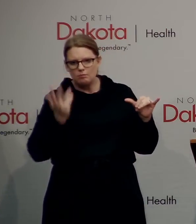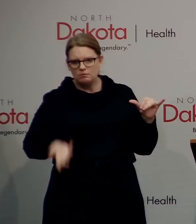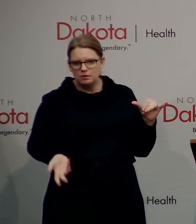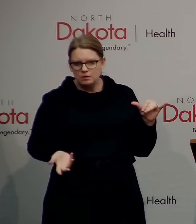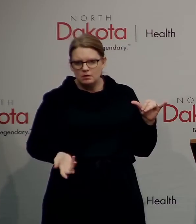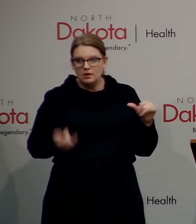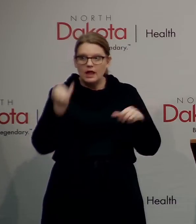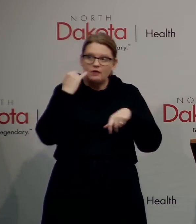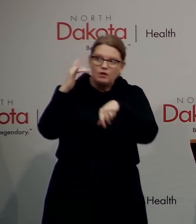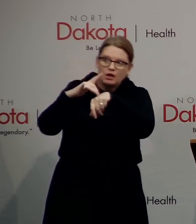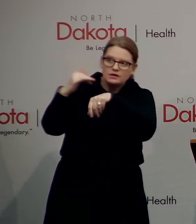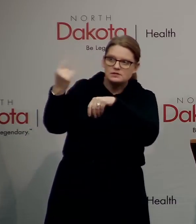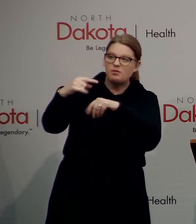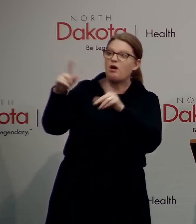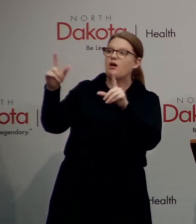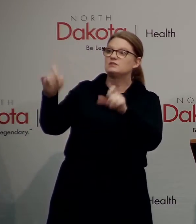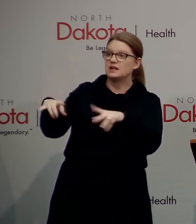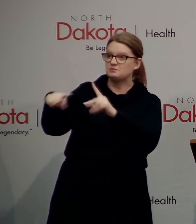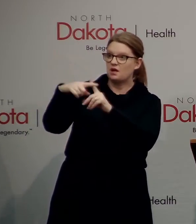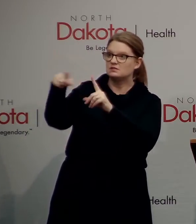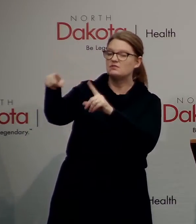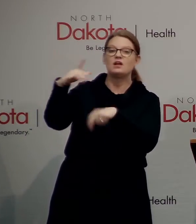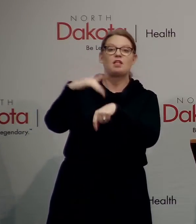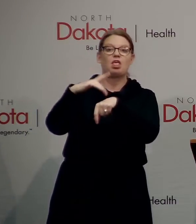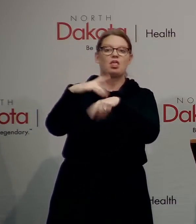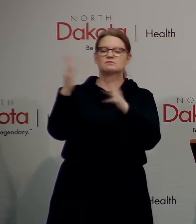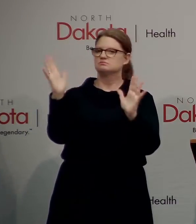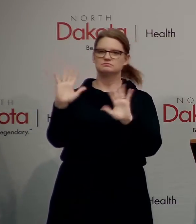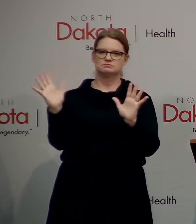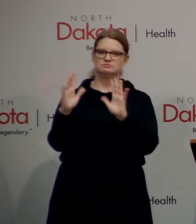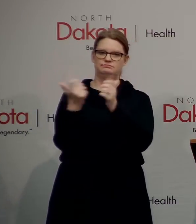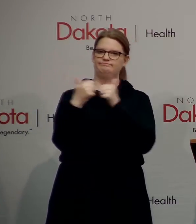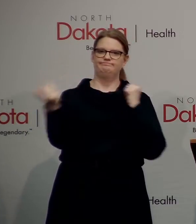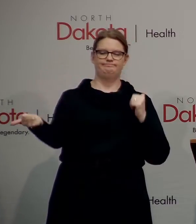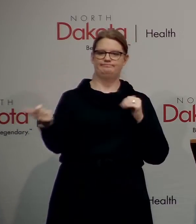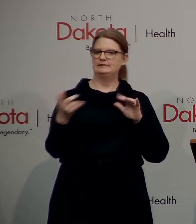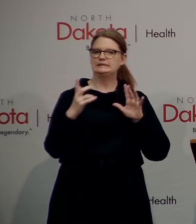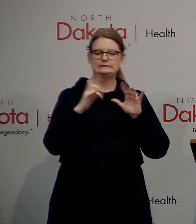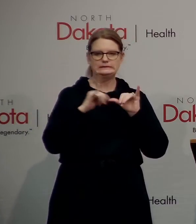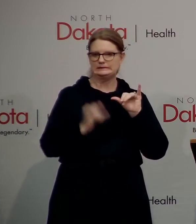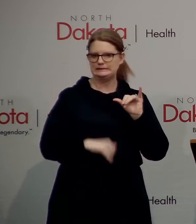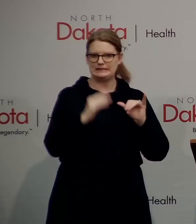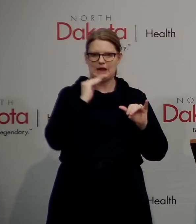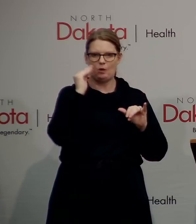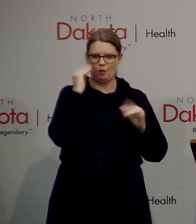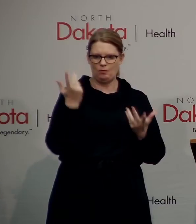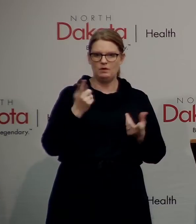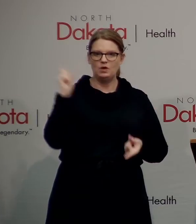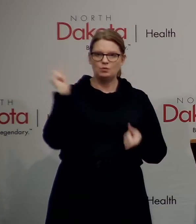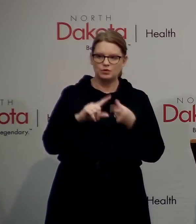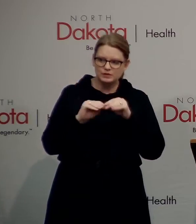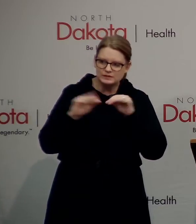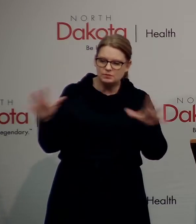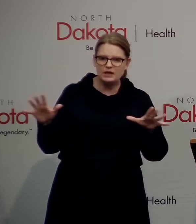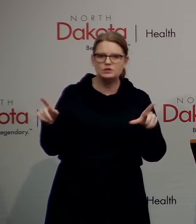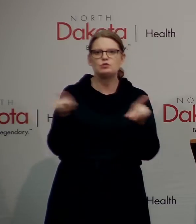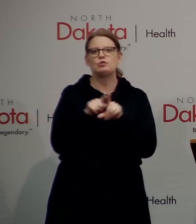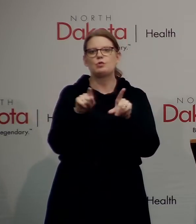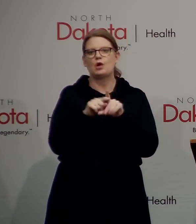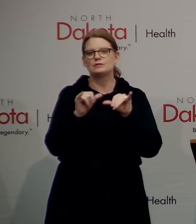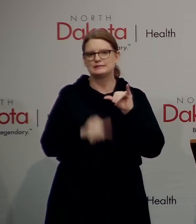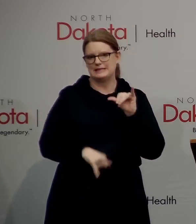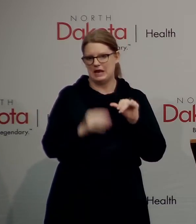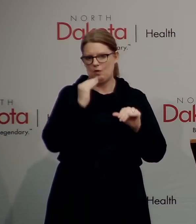who's tested positive, they have to stay home. If your family member is tested positive, one of the greatest ways to reduce spread is you also stay home